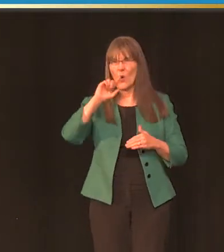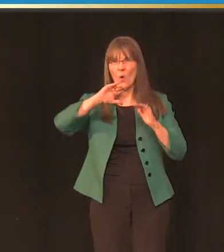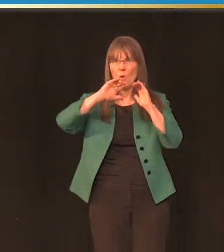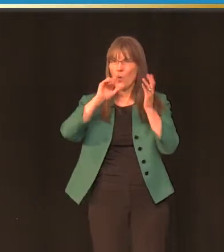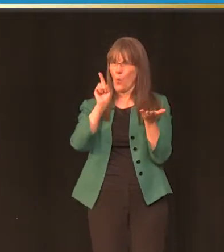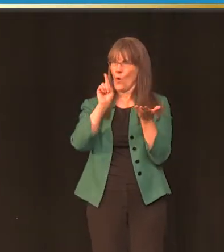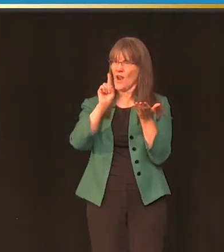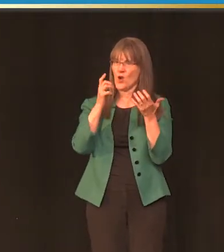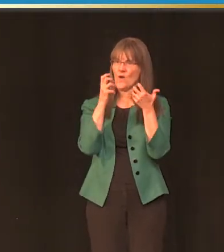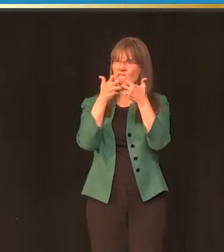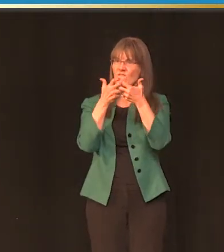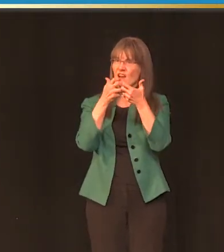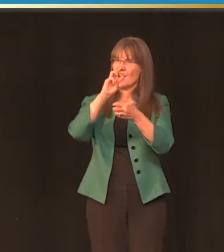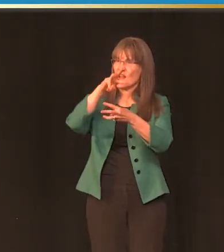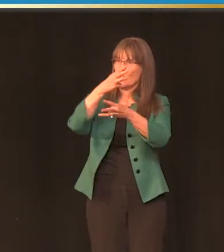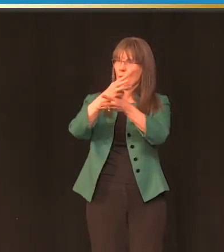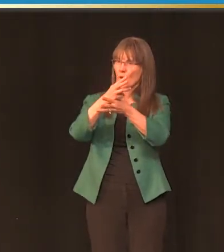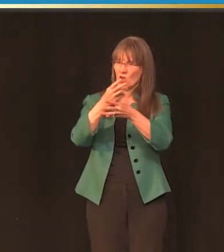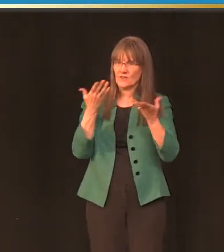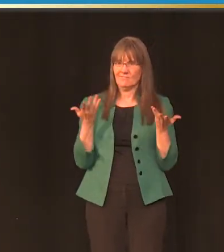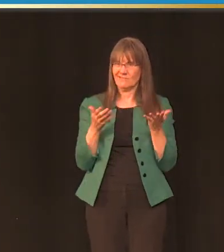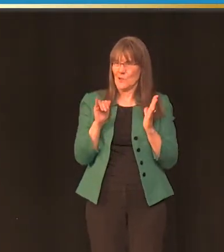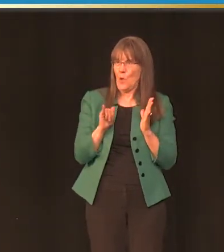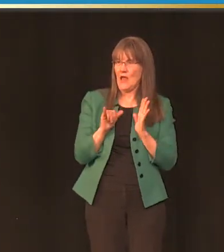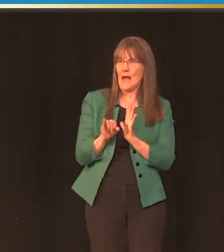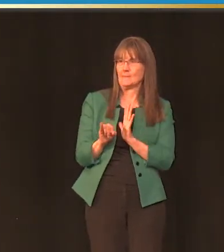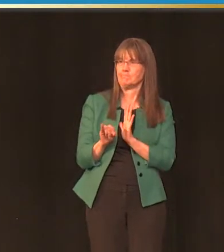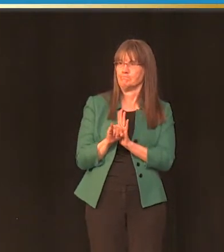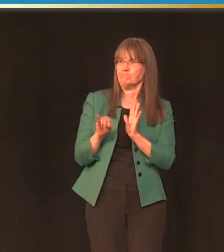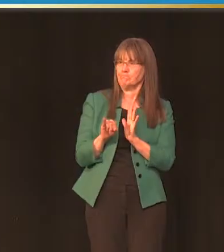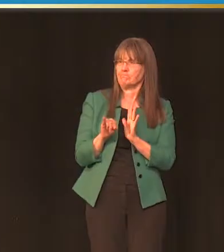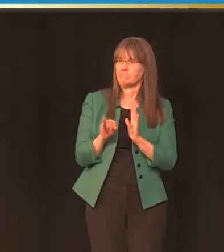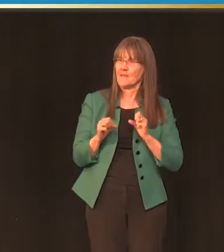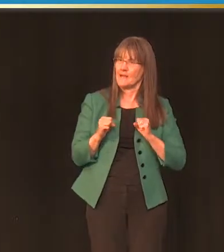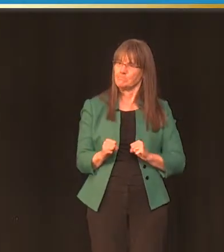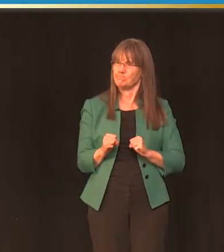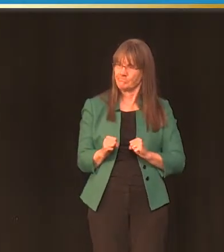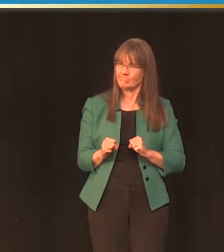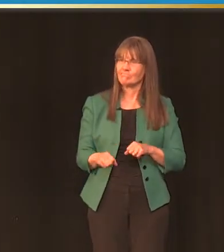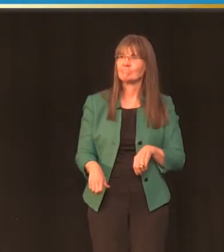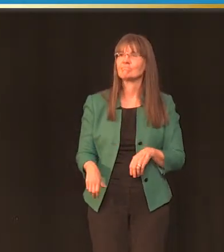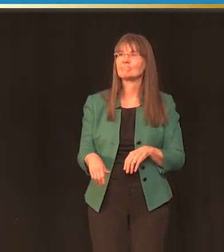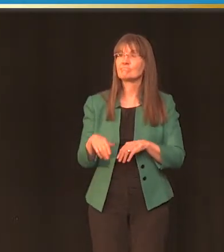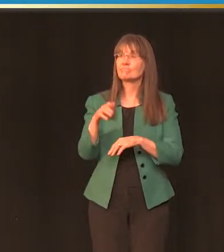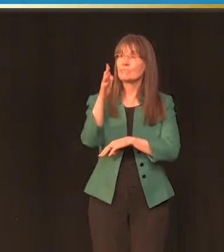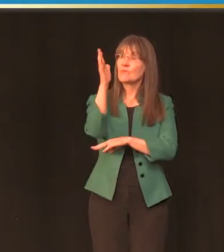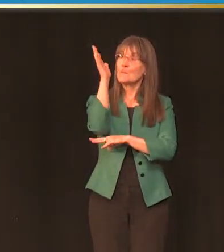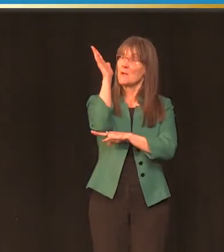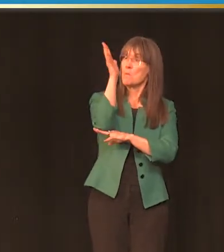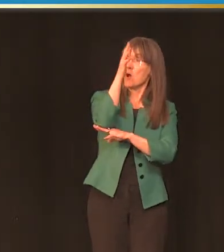sturdy. Those roots help us to know who we are and where we fit in the world.